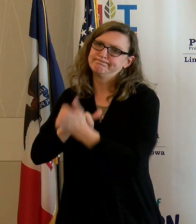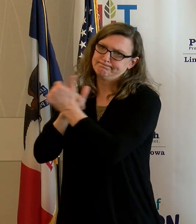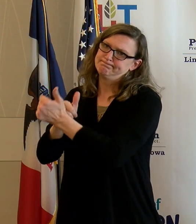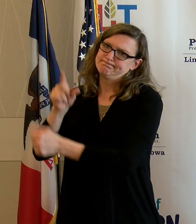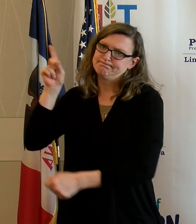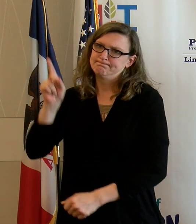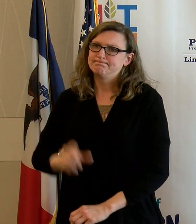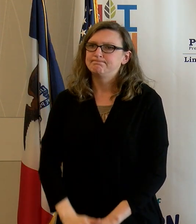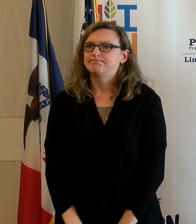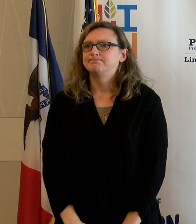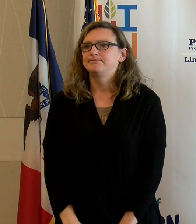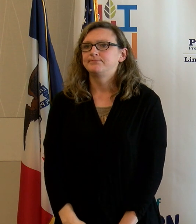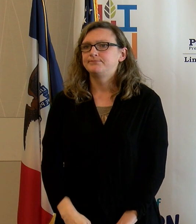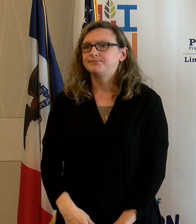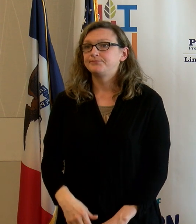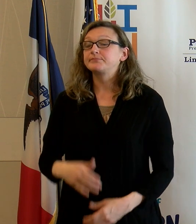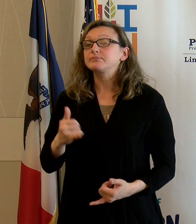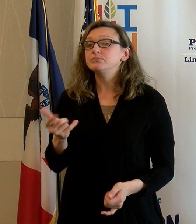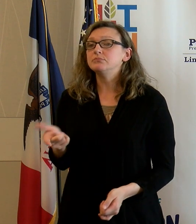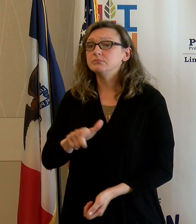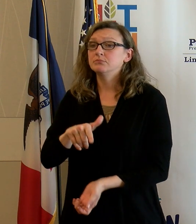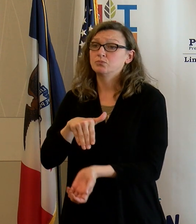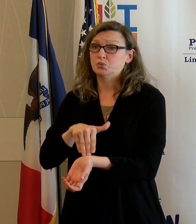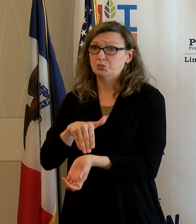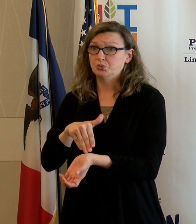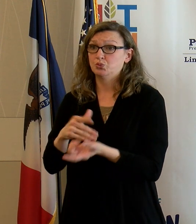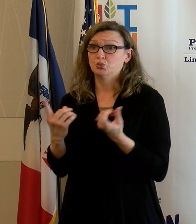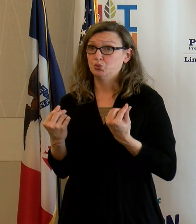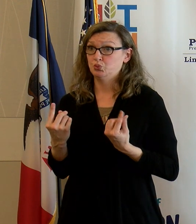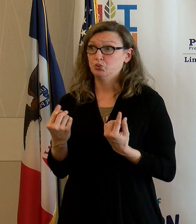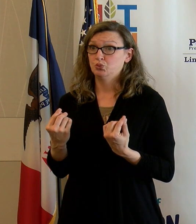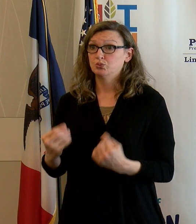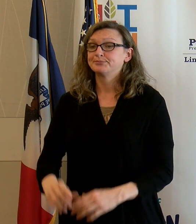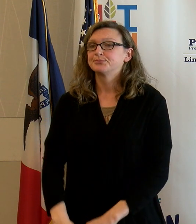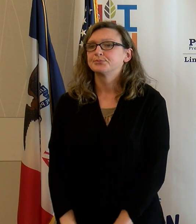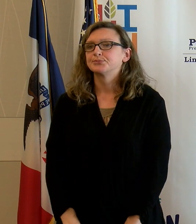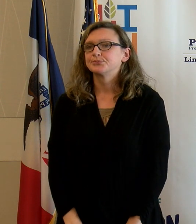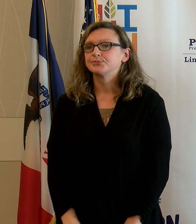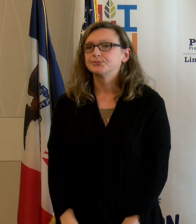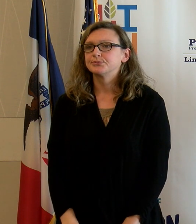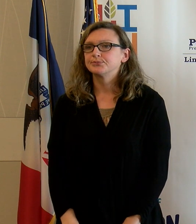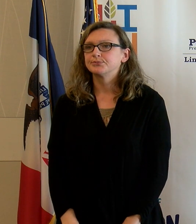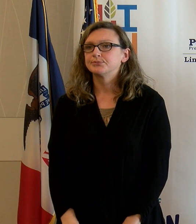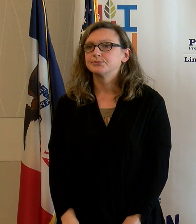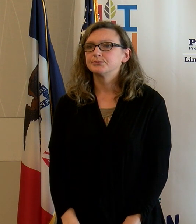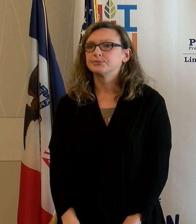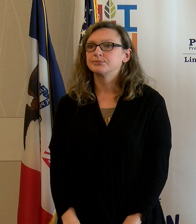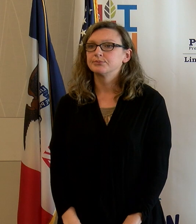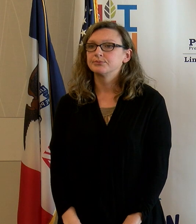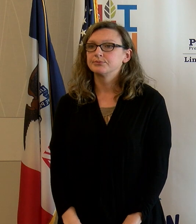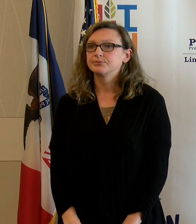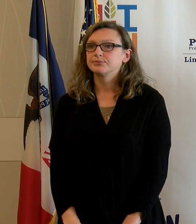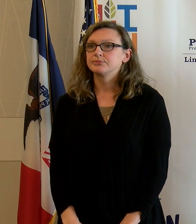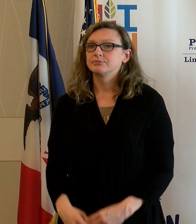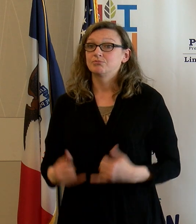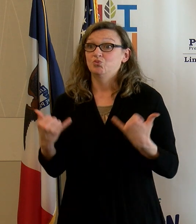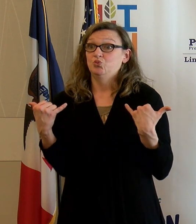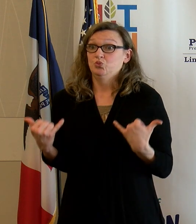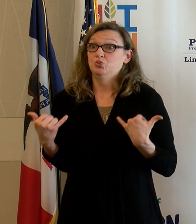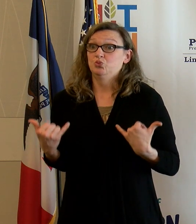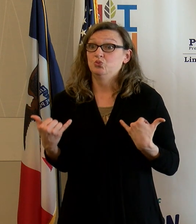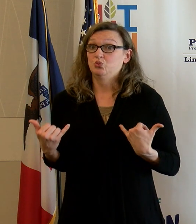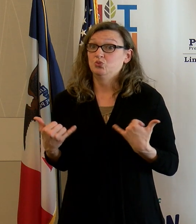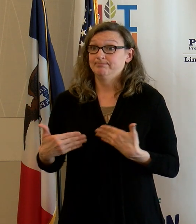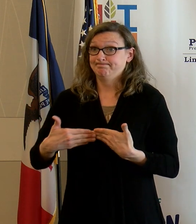our physicians. What we do right now is going to have an impact on whether or not we're able to flatten